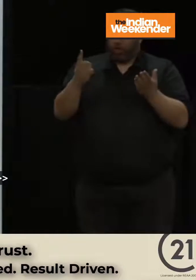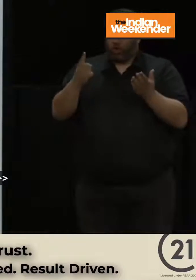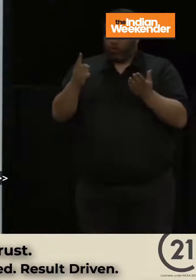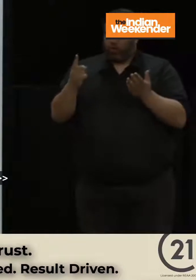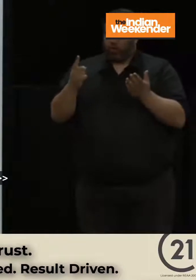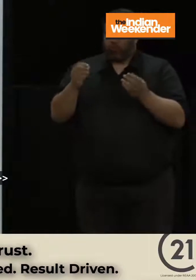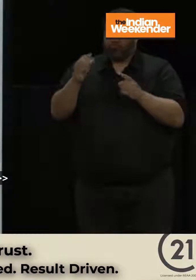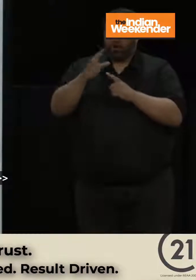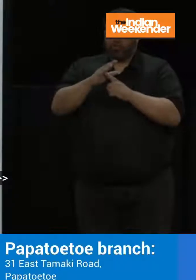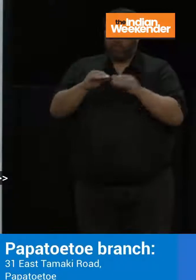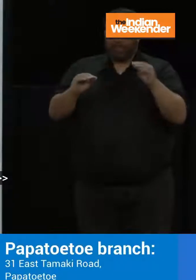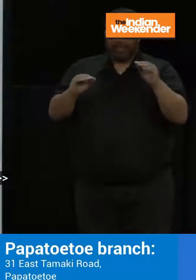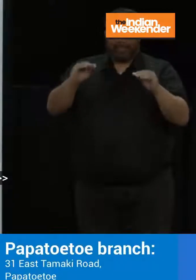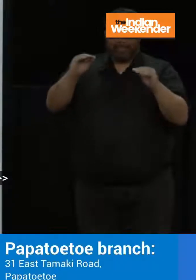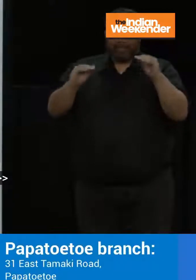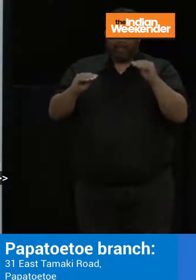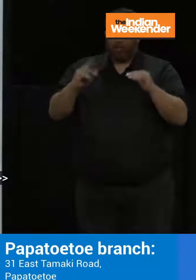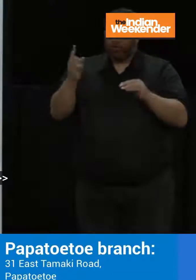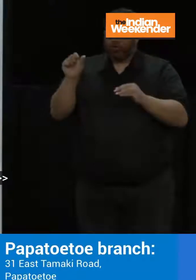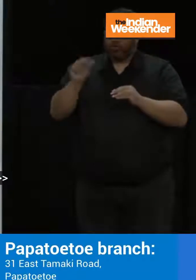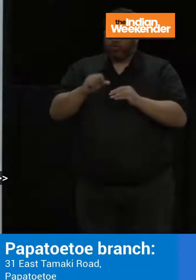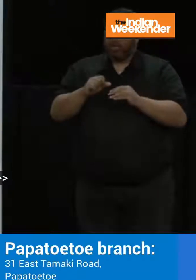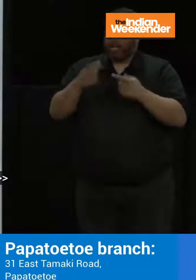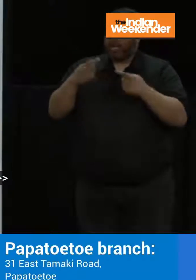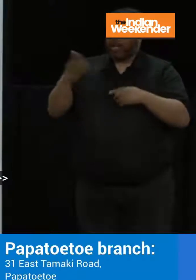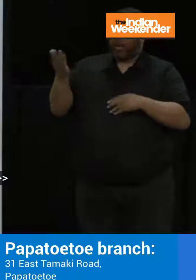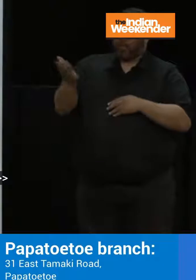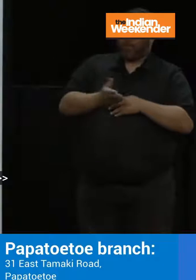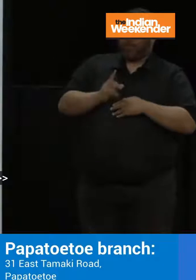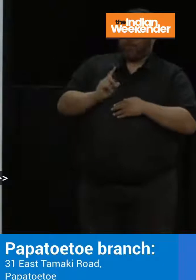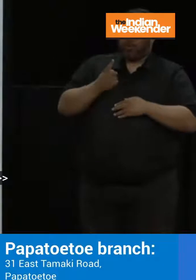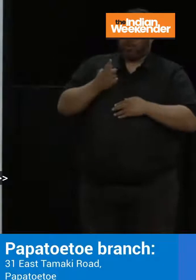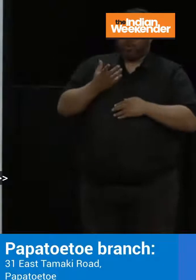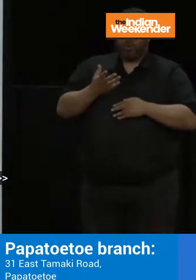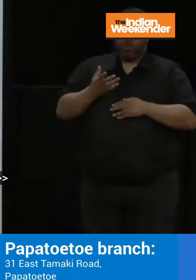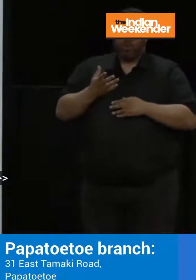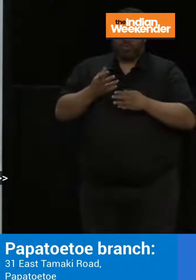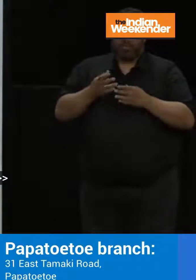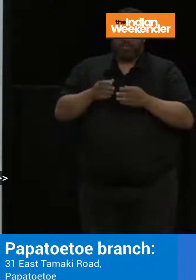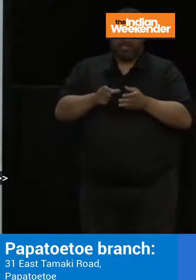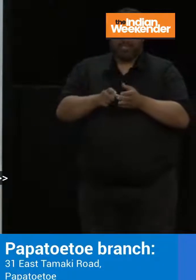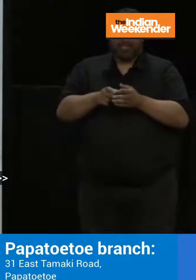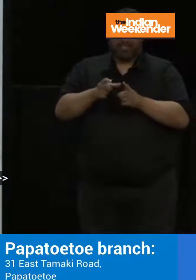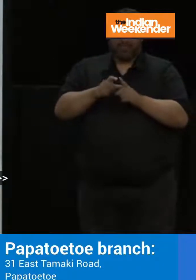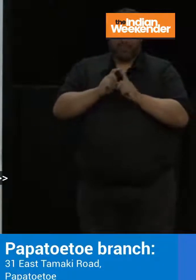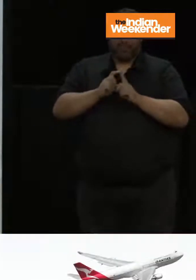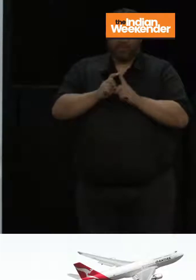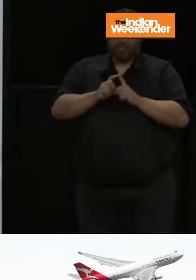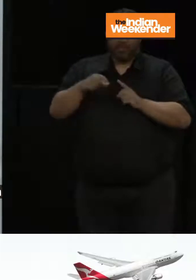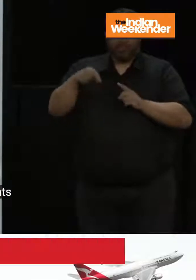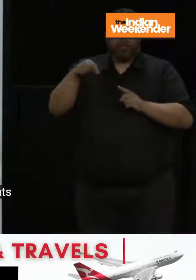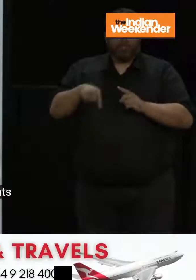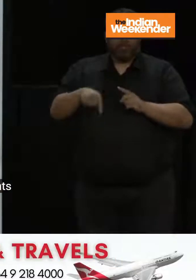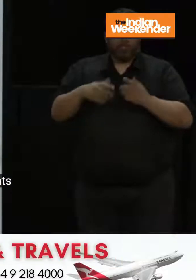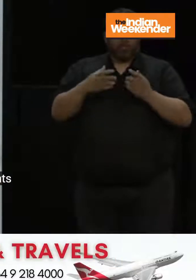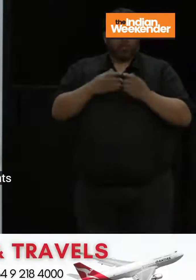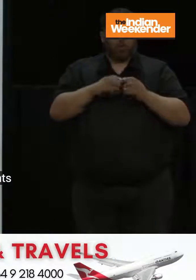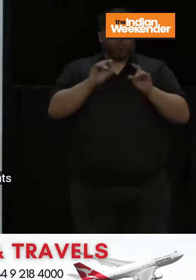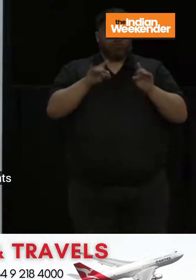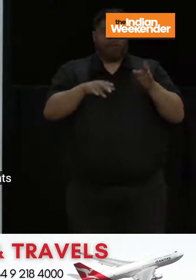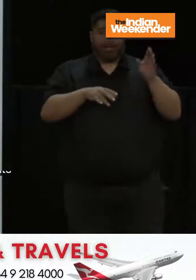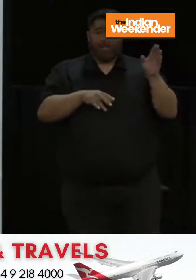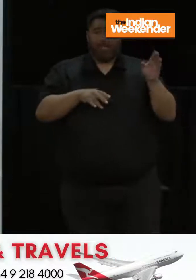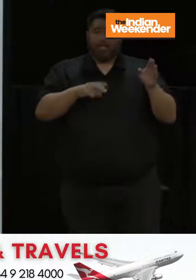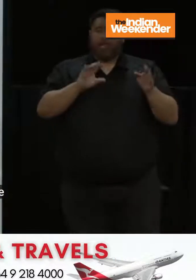valid reason to travel than others, it throws up a whole host of issues. What this will do, though, around Australia is it will open up